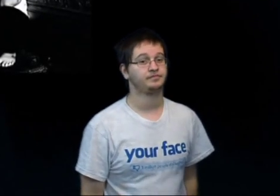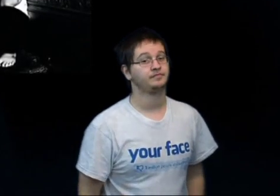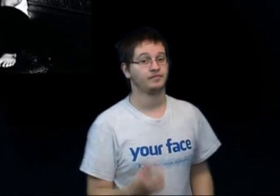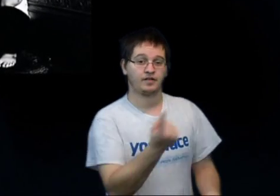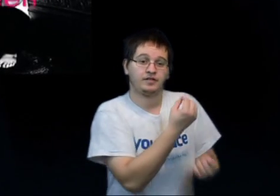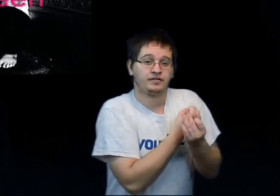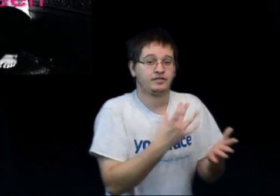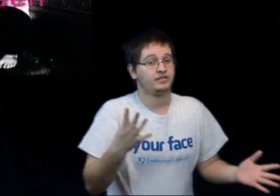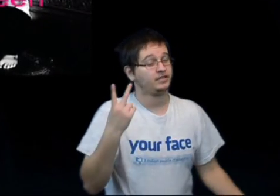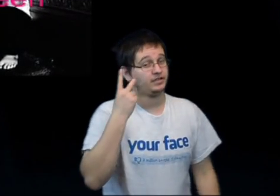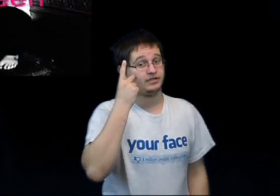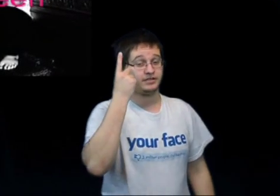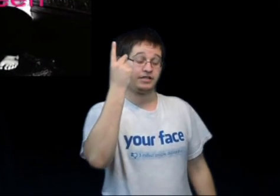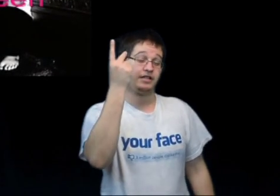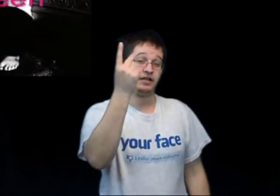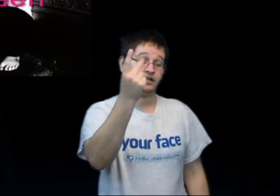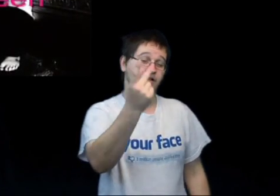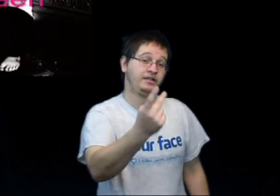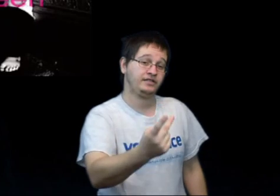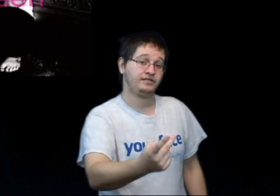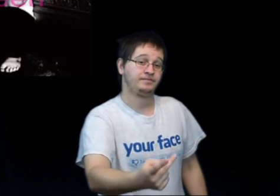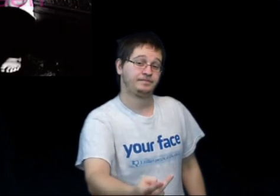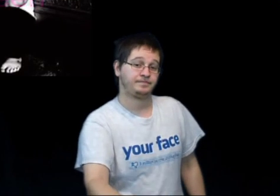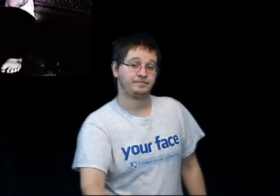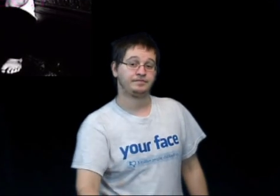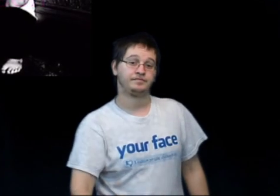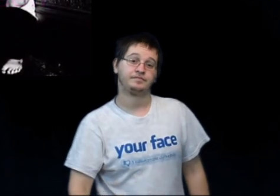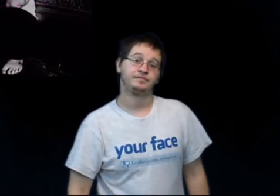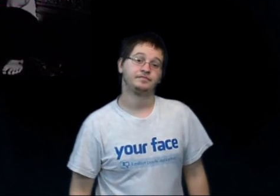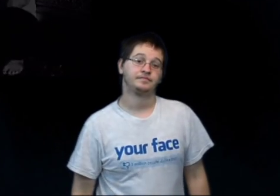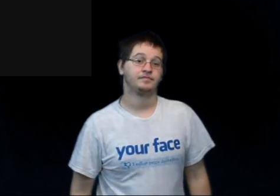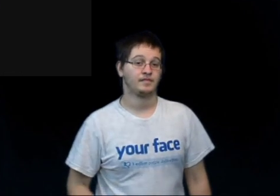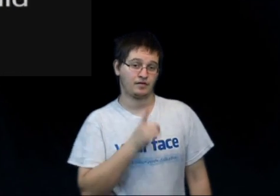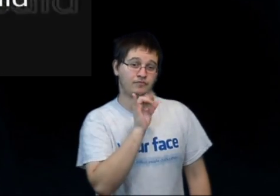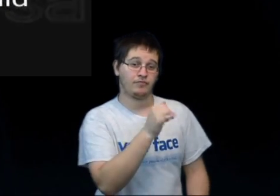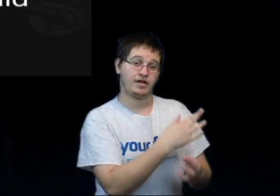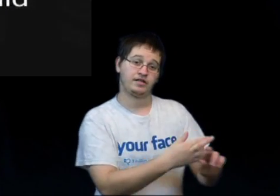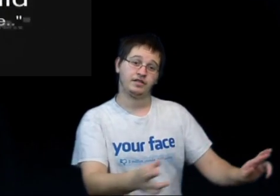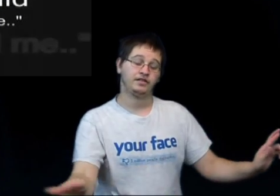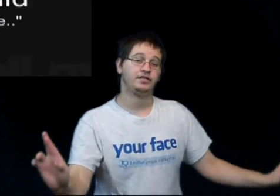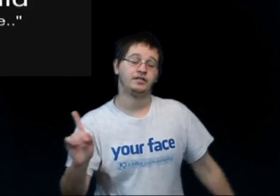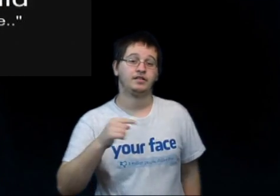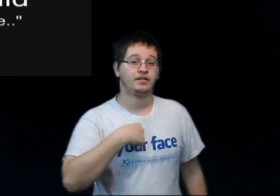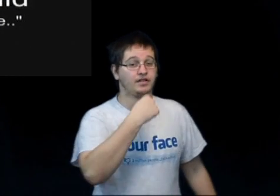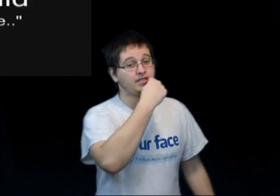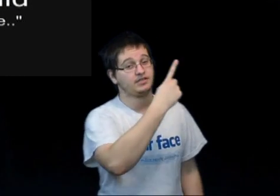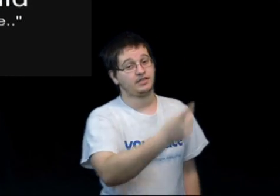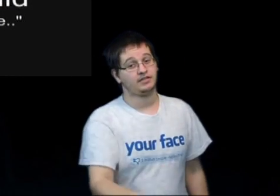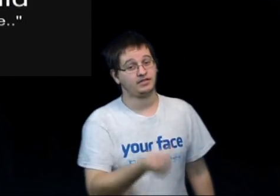Or the things she had seen I wasn't ready